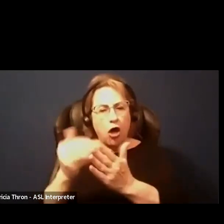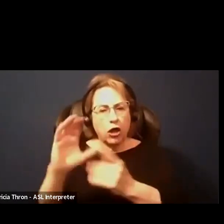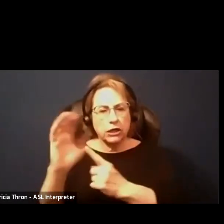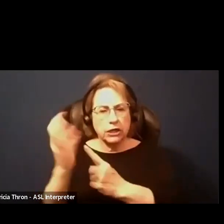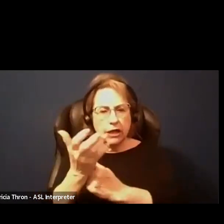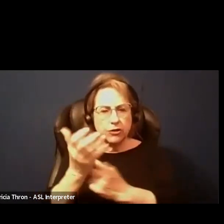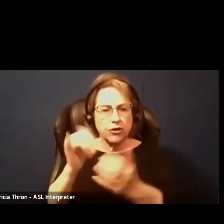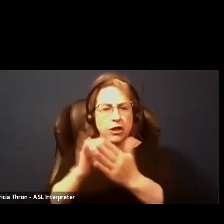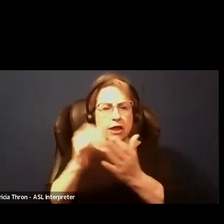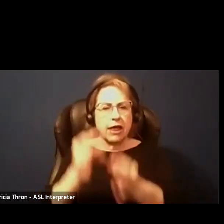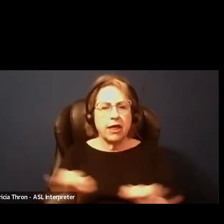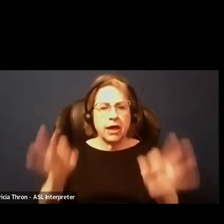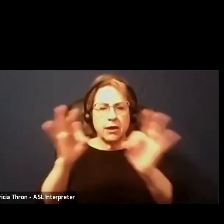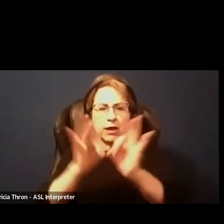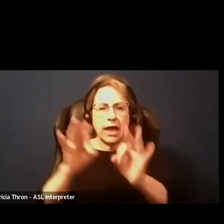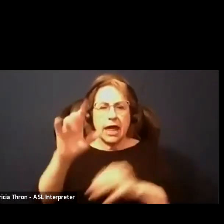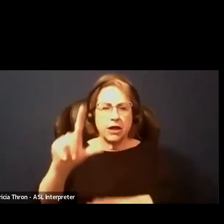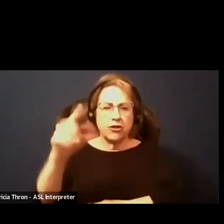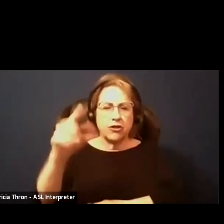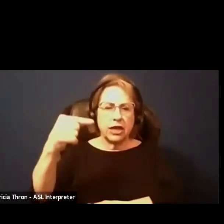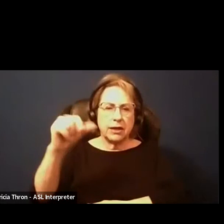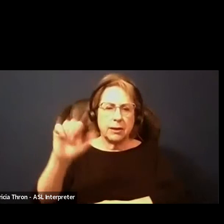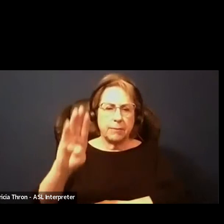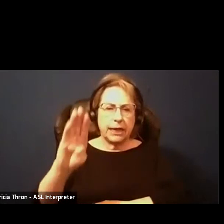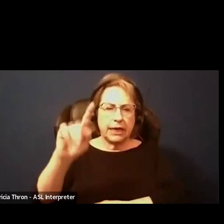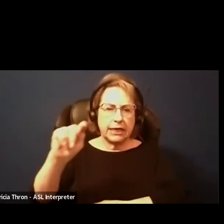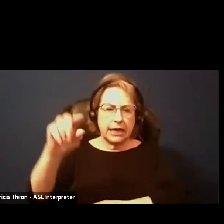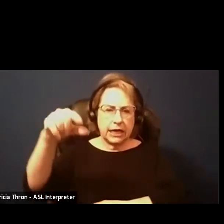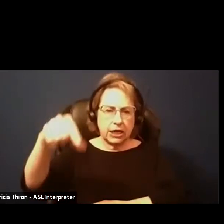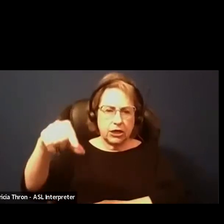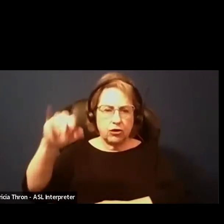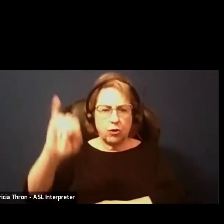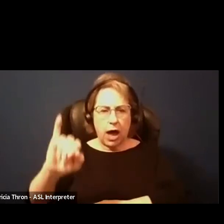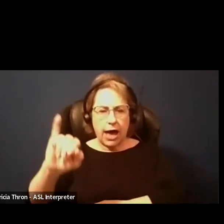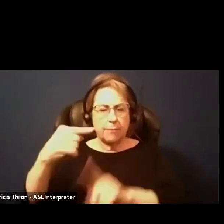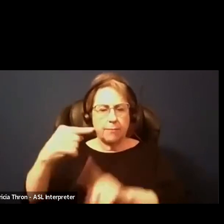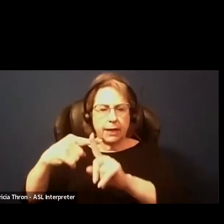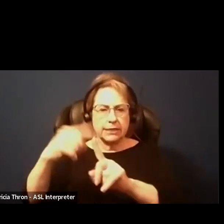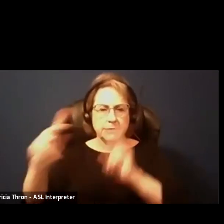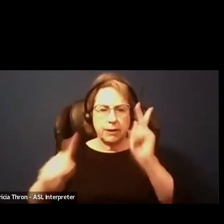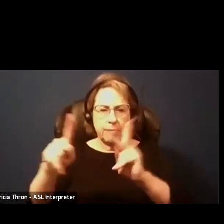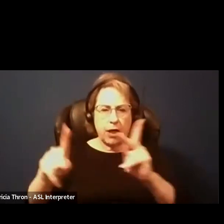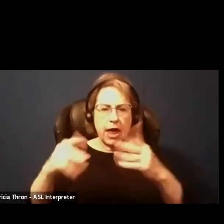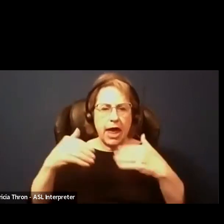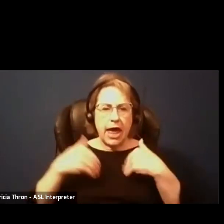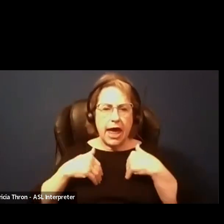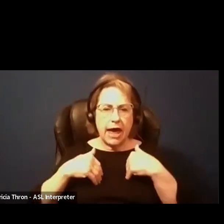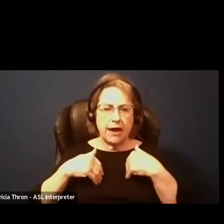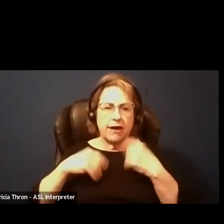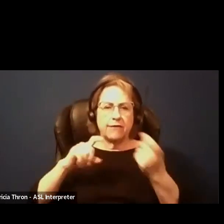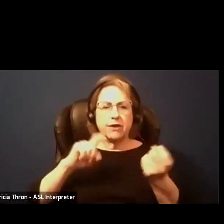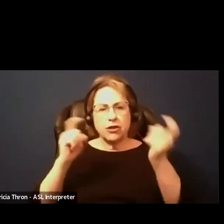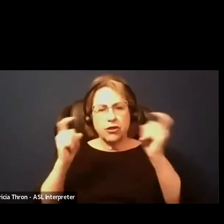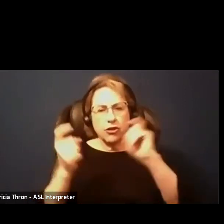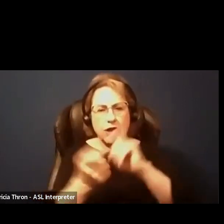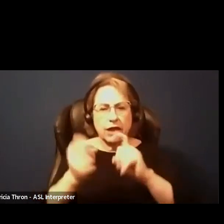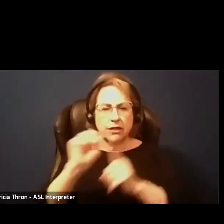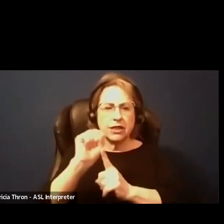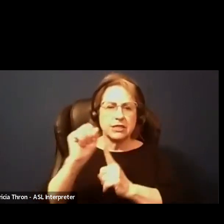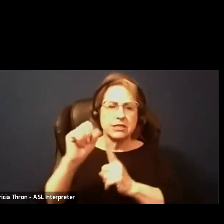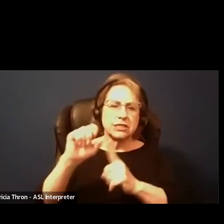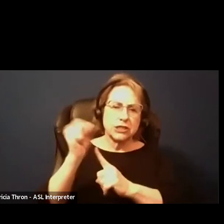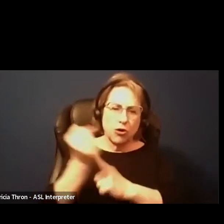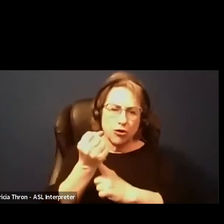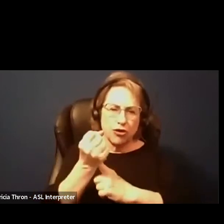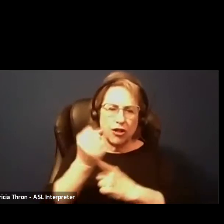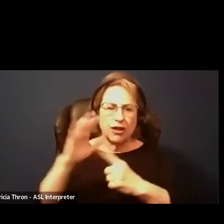important roles LGBTQIA+ people have taken in shaping the social, cultural, historical, legal, and political worlds